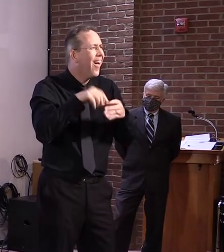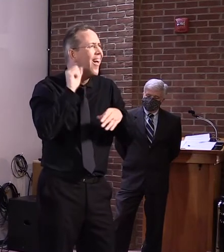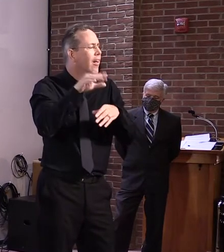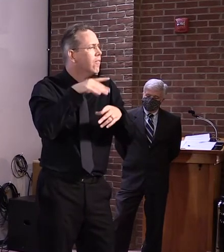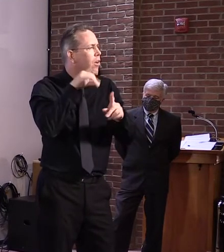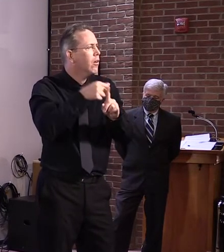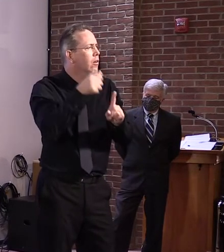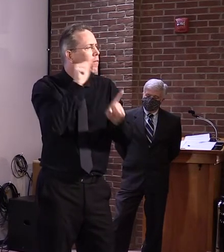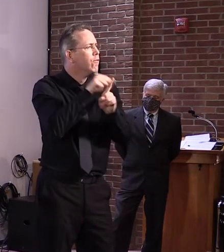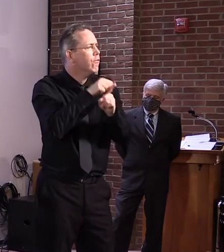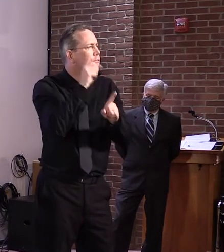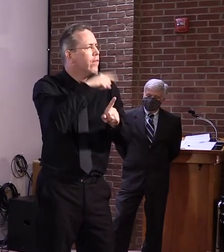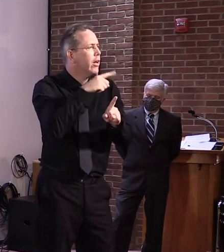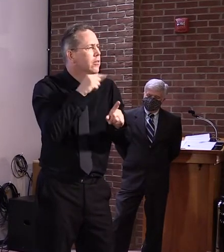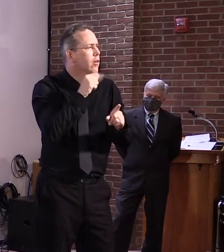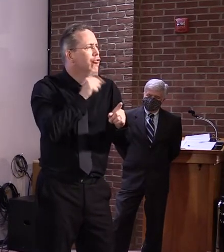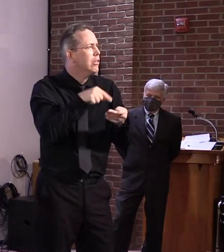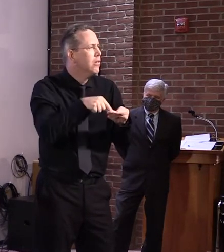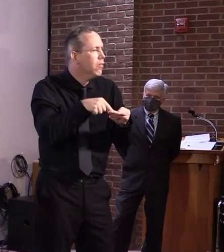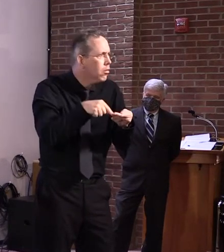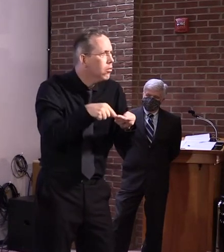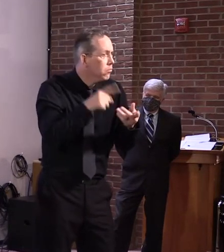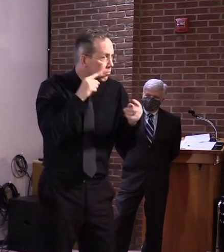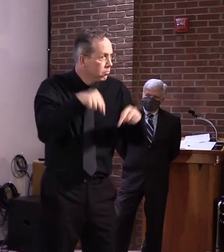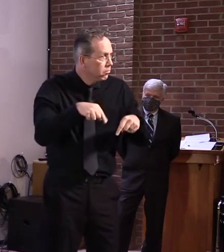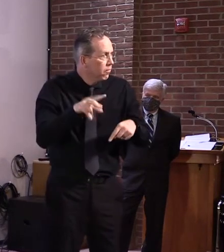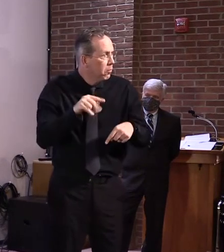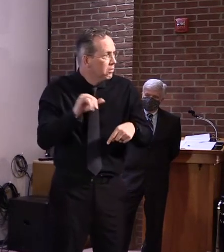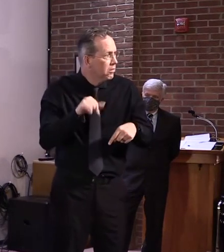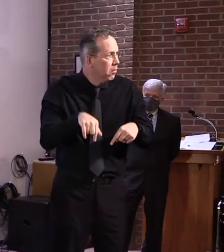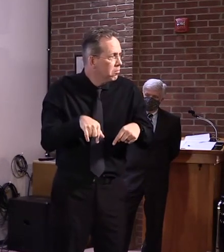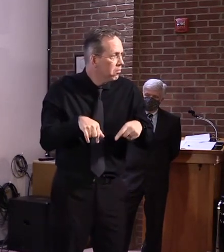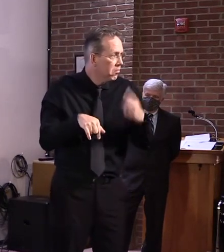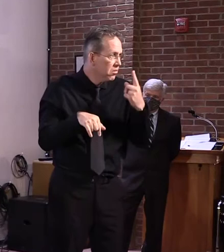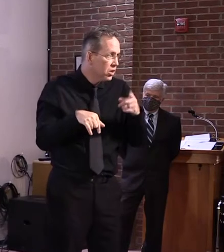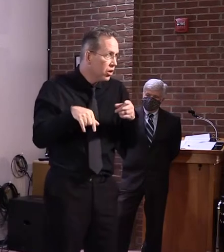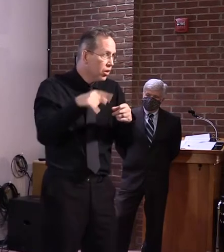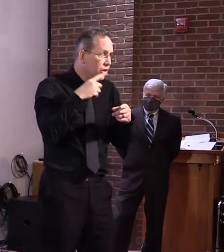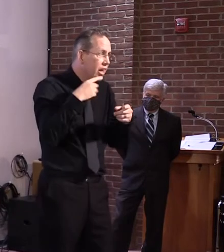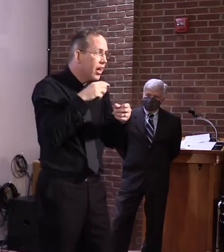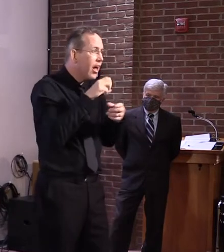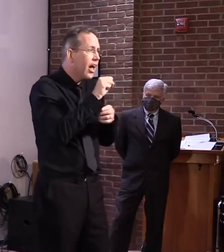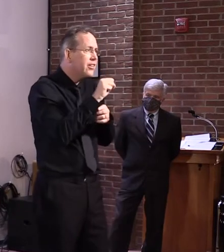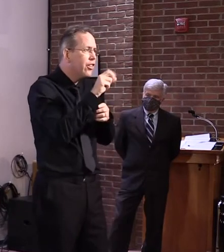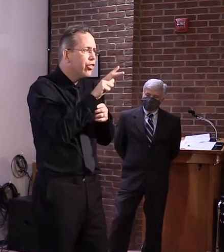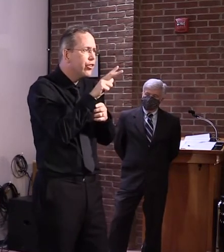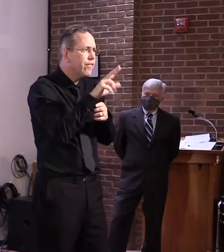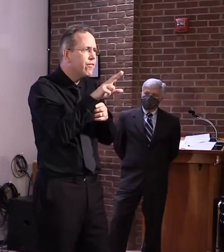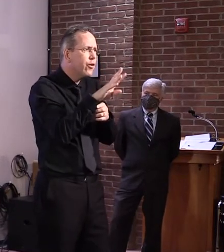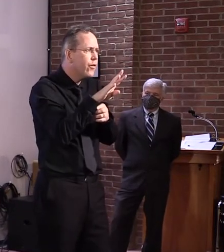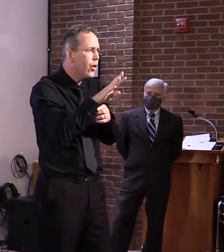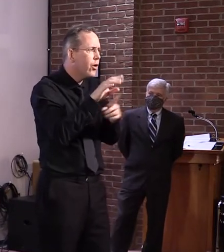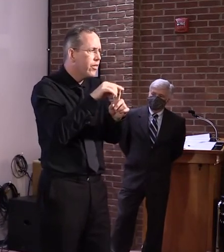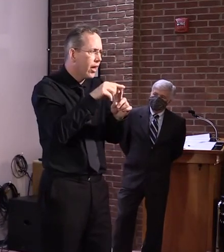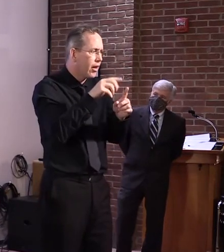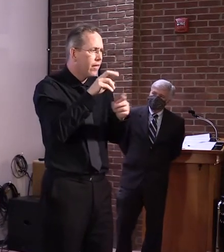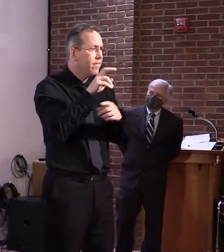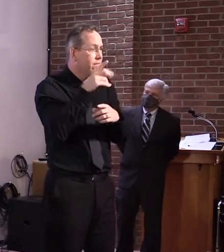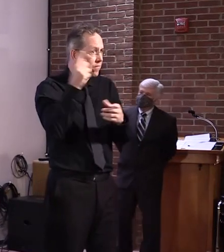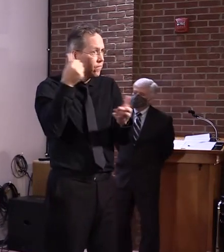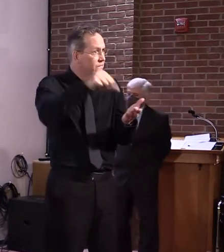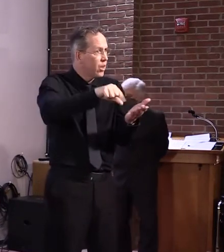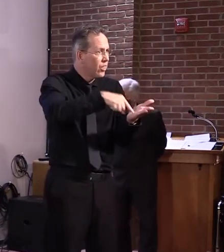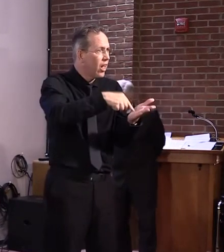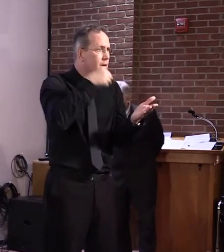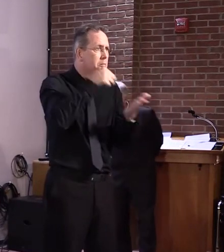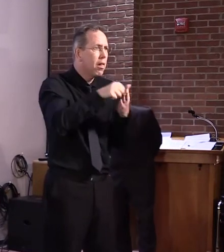so, are you thinking about a veto? I did receive it on Friday. It was one of those 14 bills that